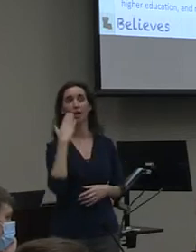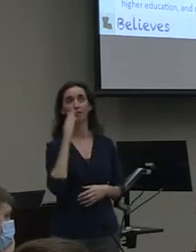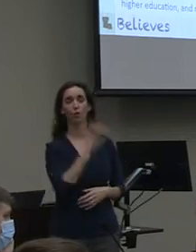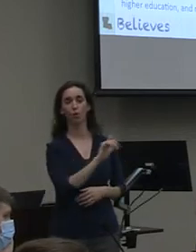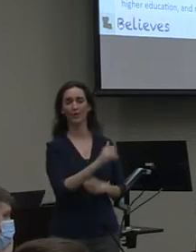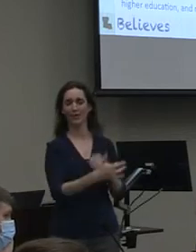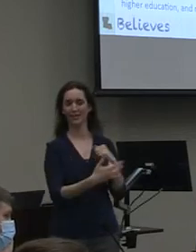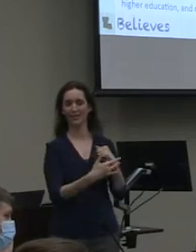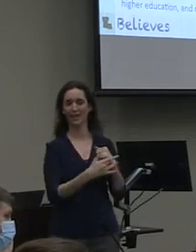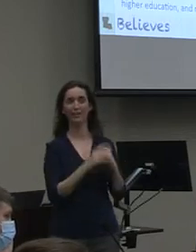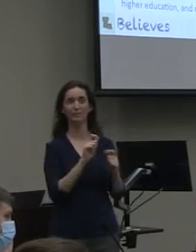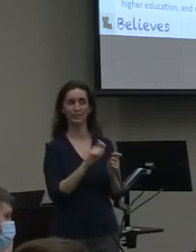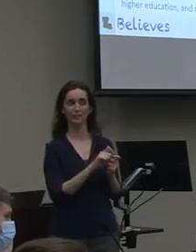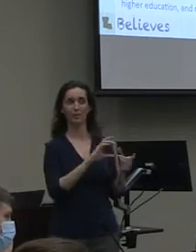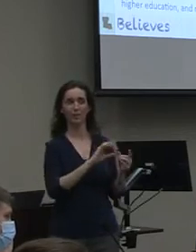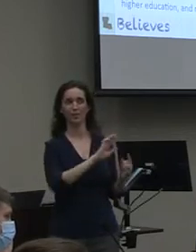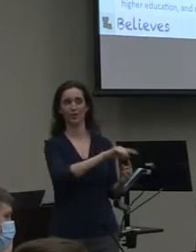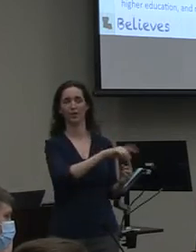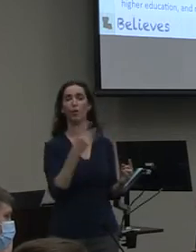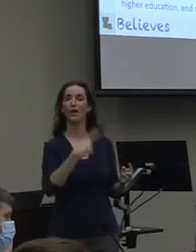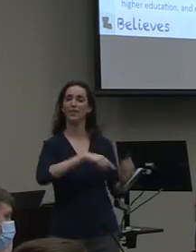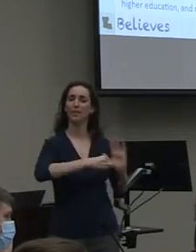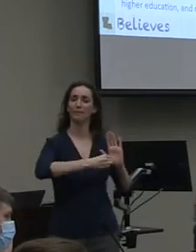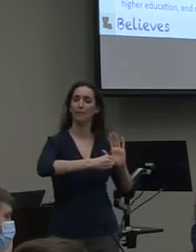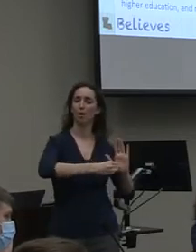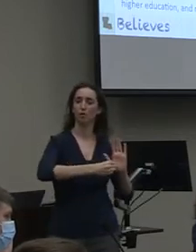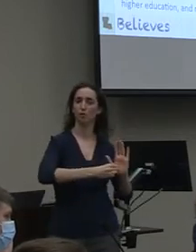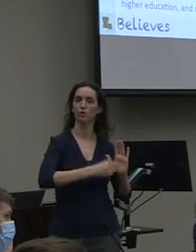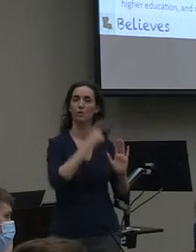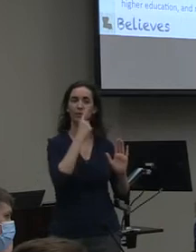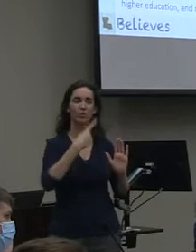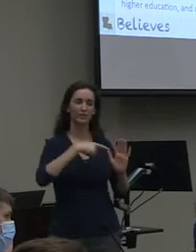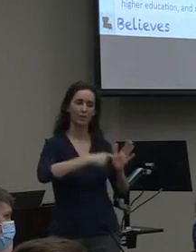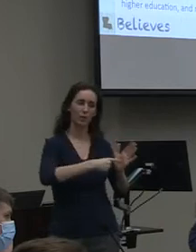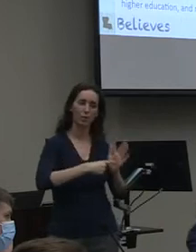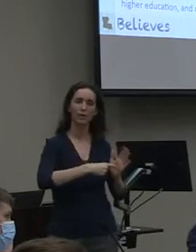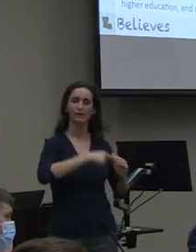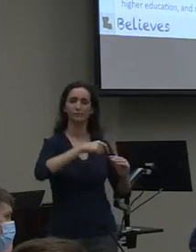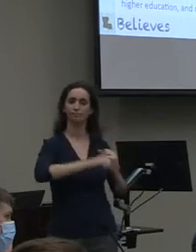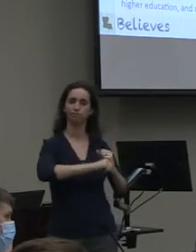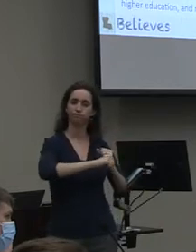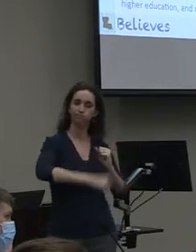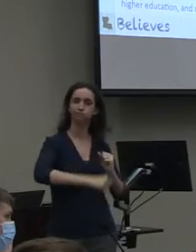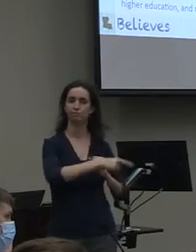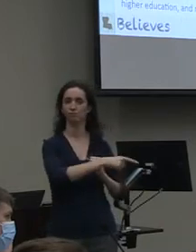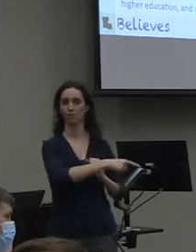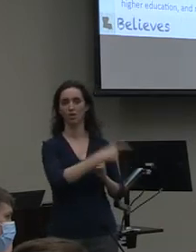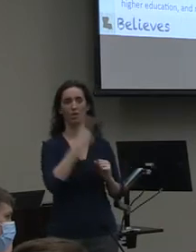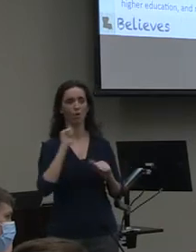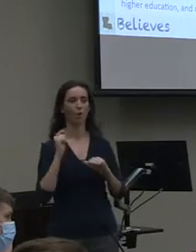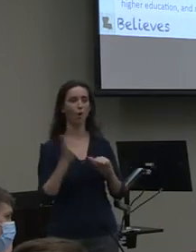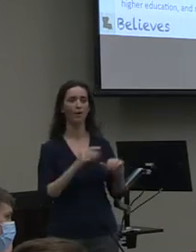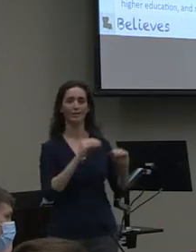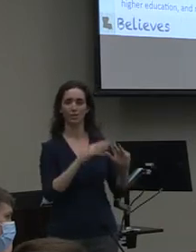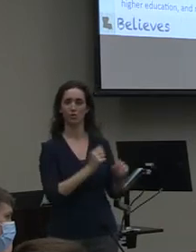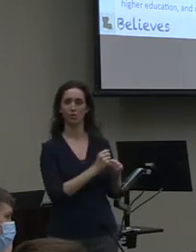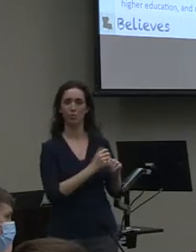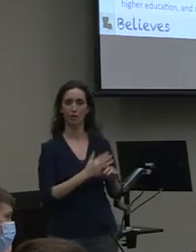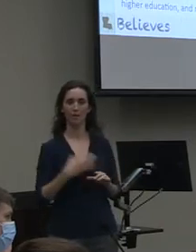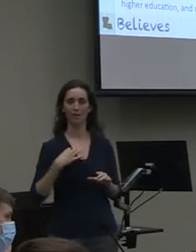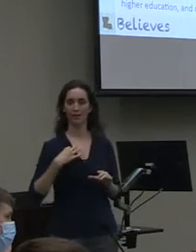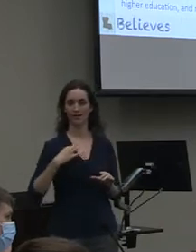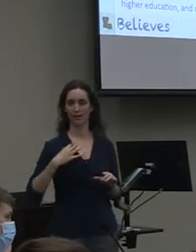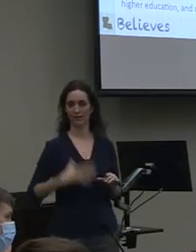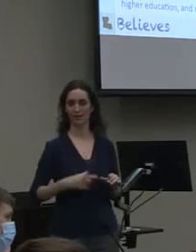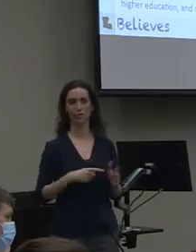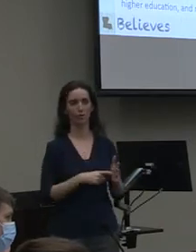was specifically mentioned as a model because of the extensive requirement that they had for all of their teacher prep